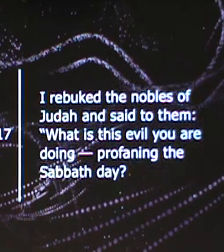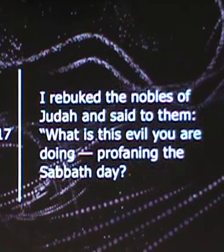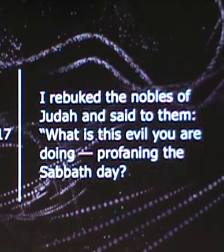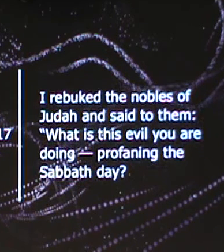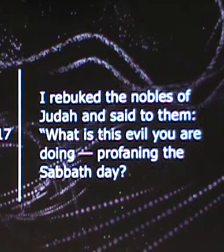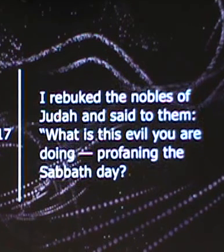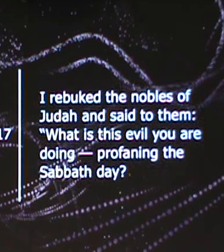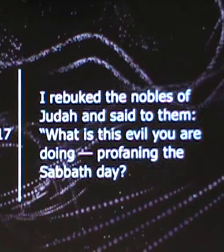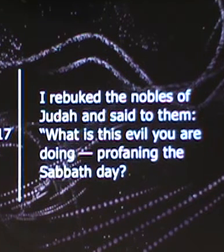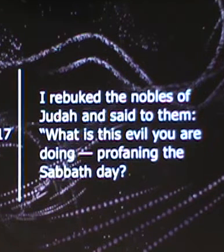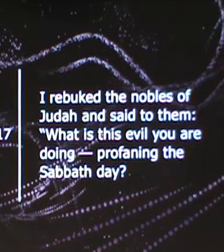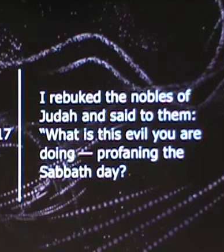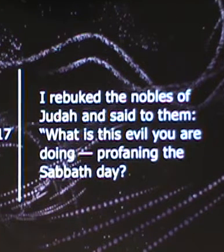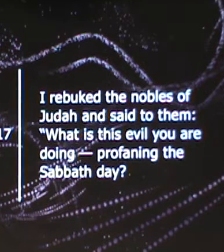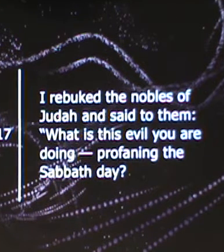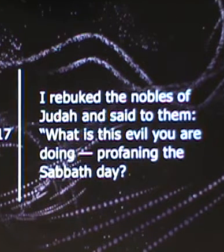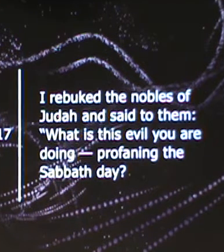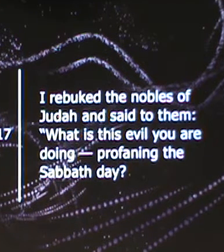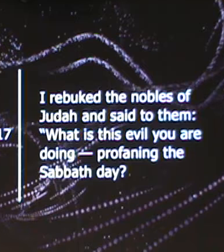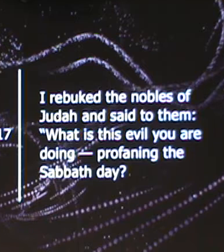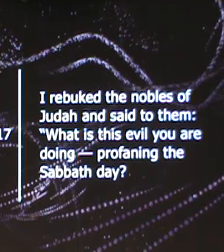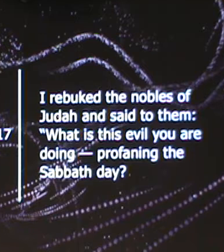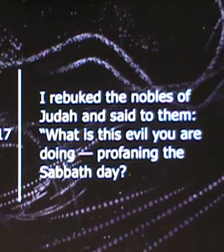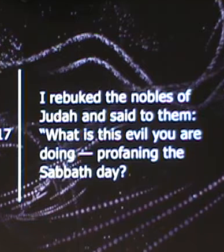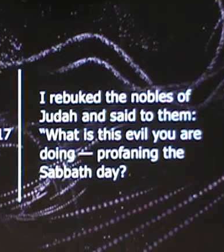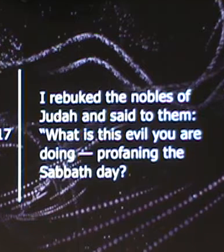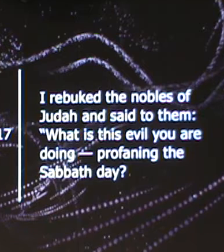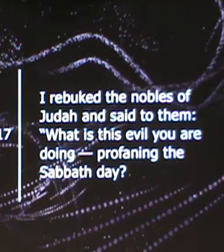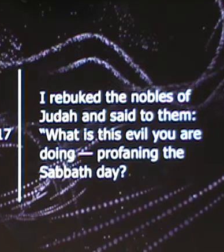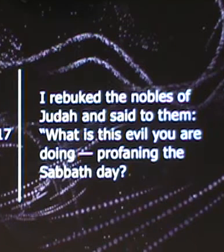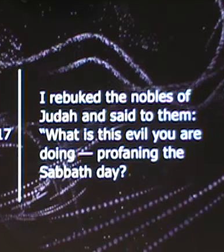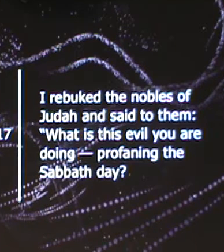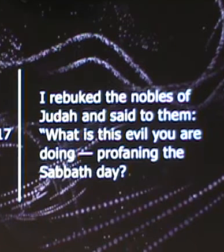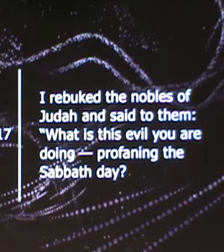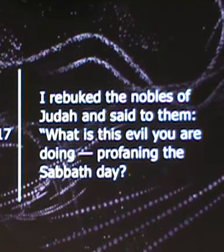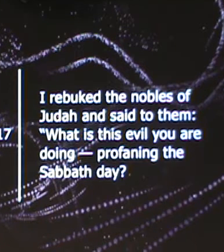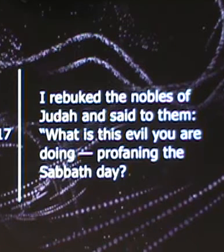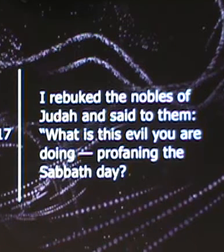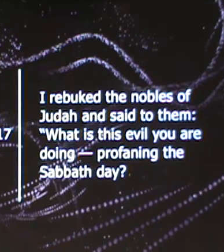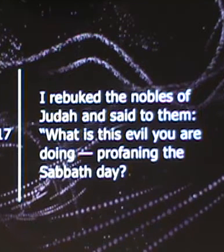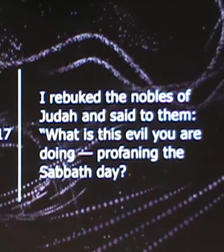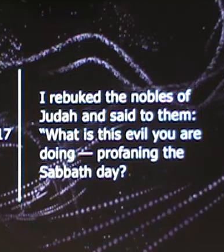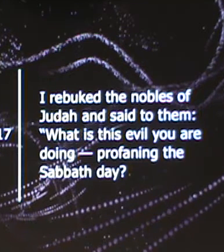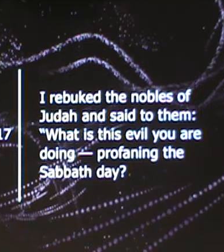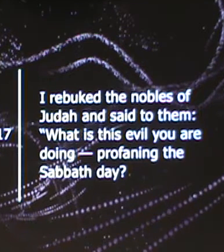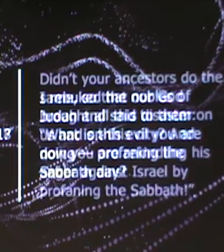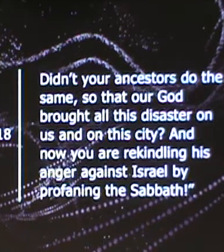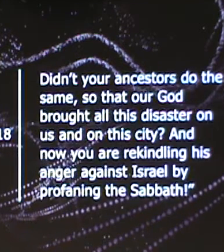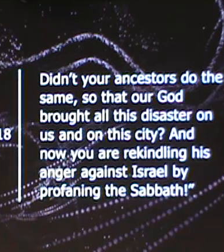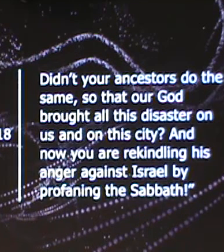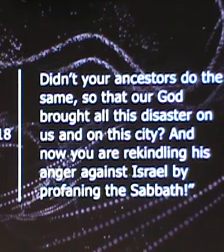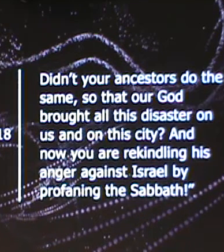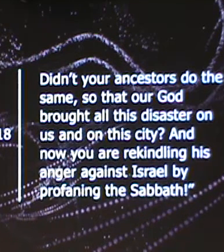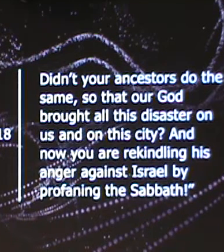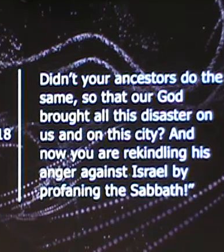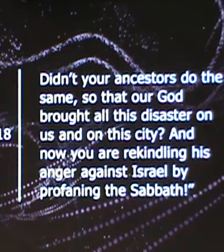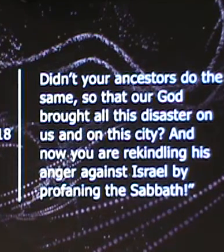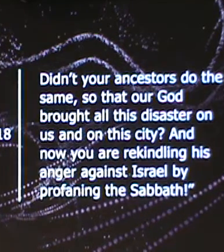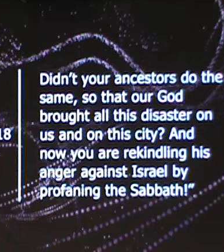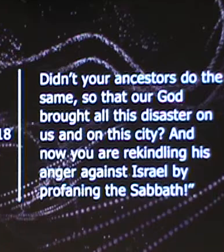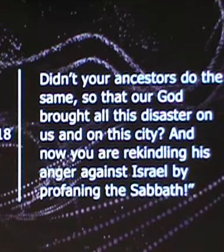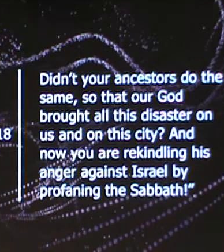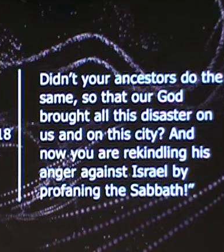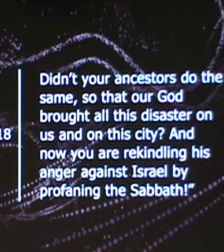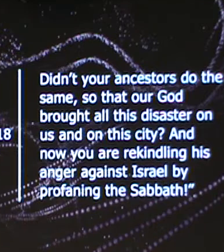Jerusalem. I rebuked the nobles of Judah and said to them, what is this evil you are doing, profaning the Sabbath day? Didn't